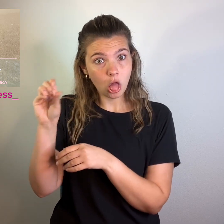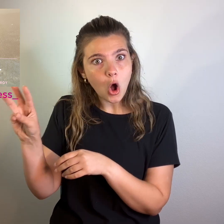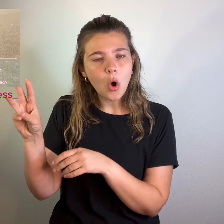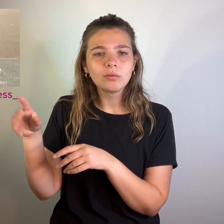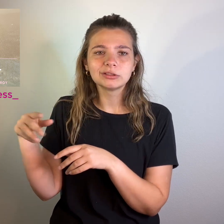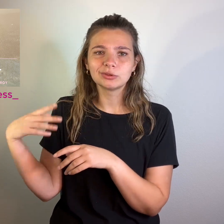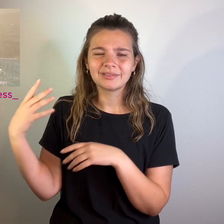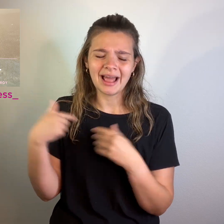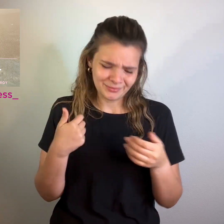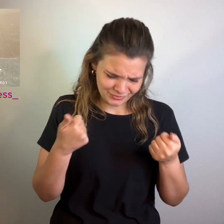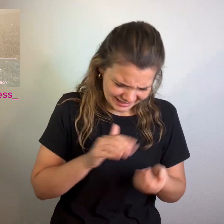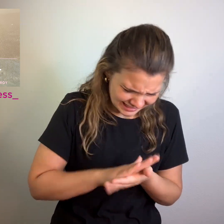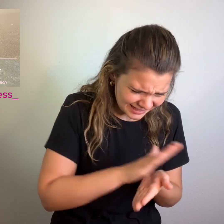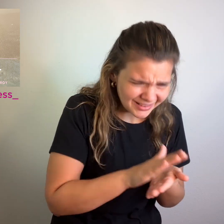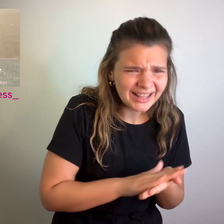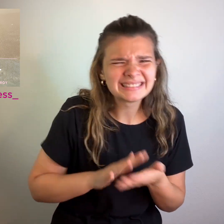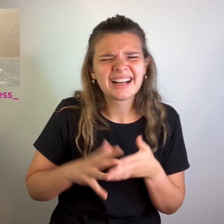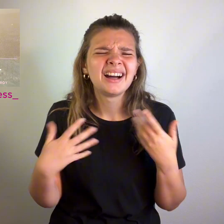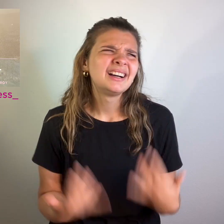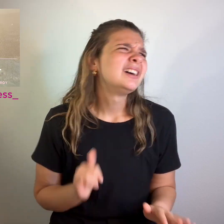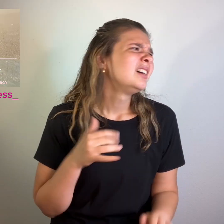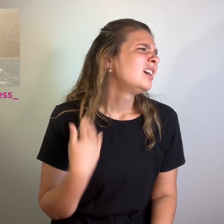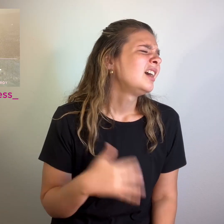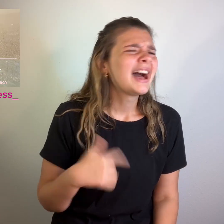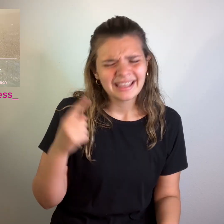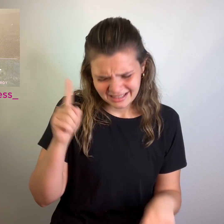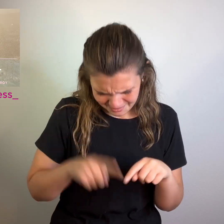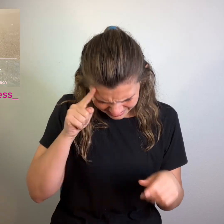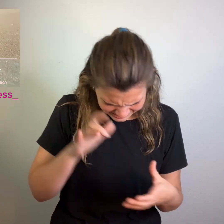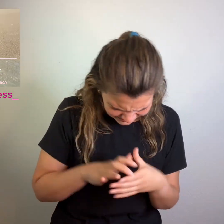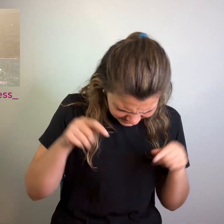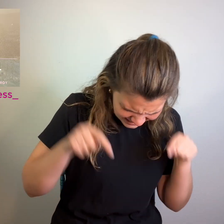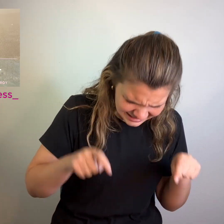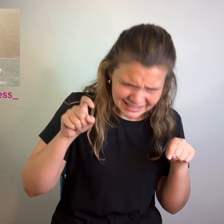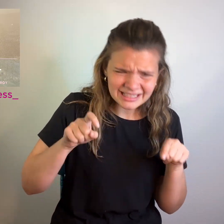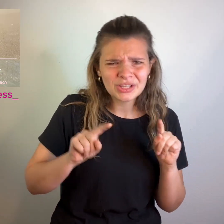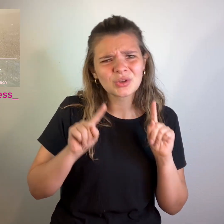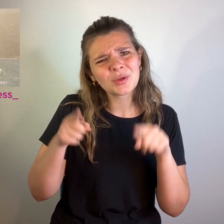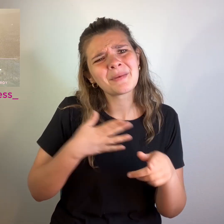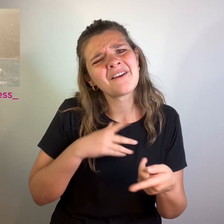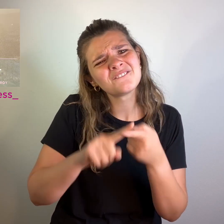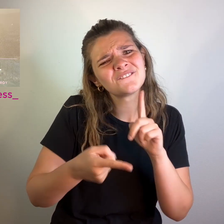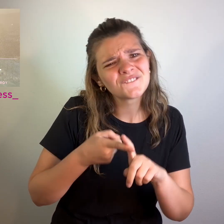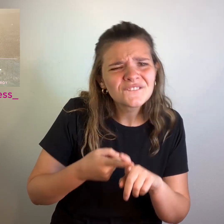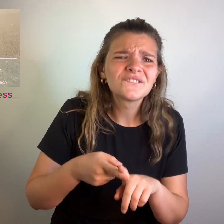clean it up, and I'm like, oh my God, I can't believe this. I have to go to my friend's thing, and